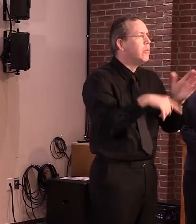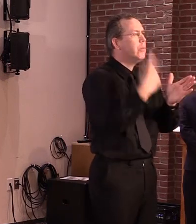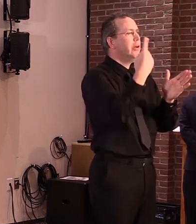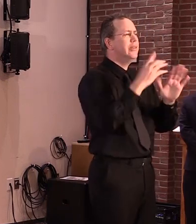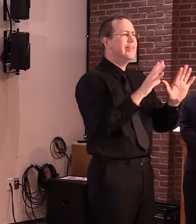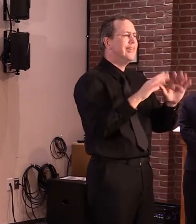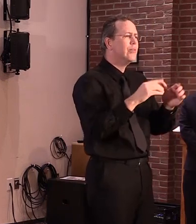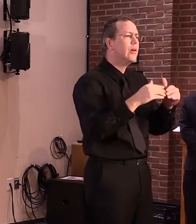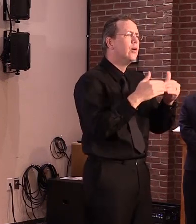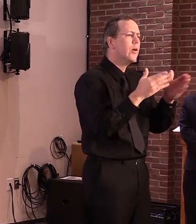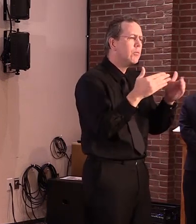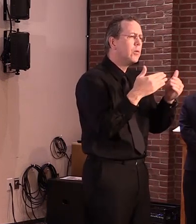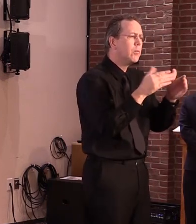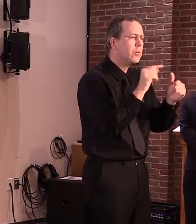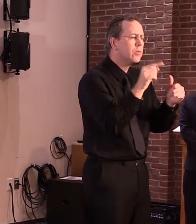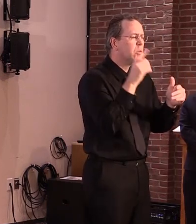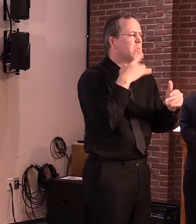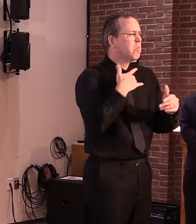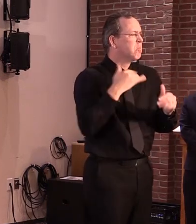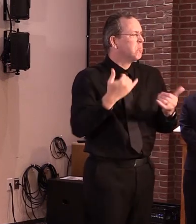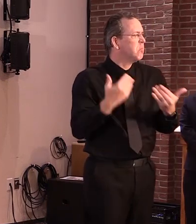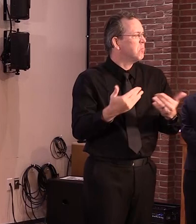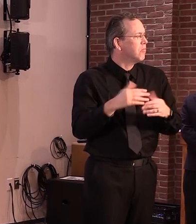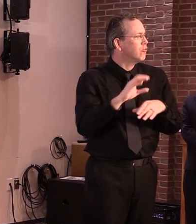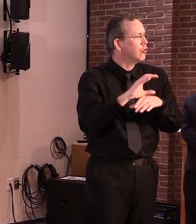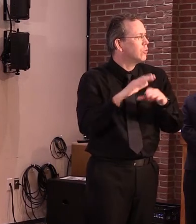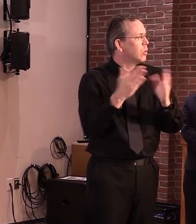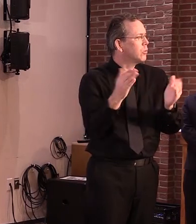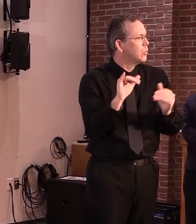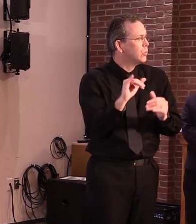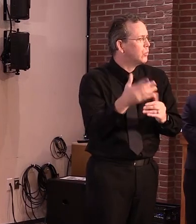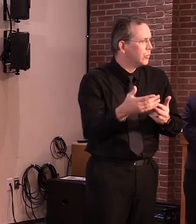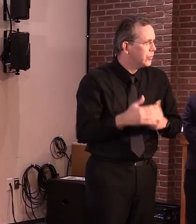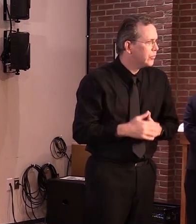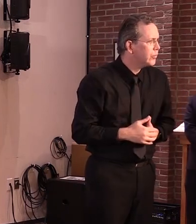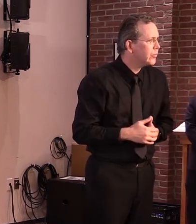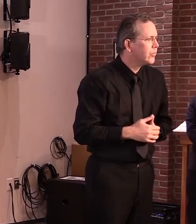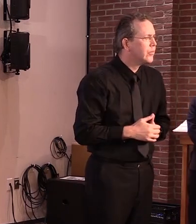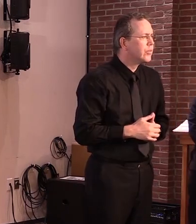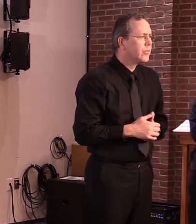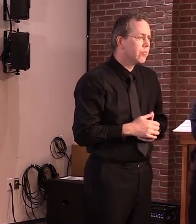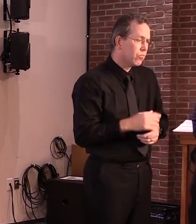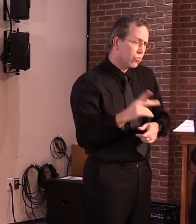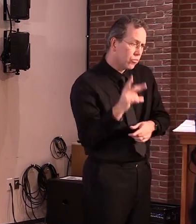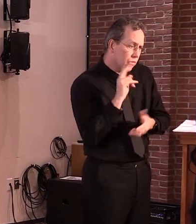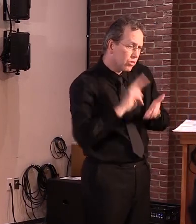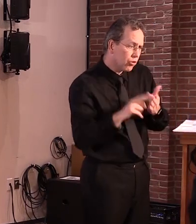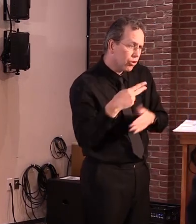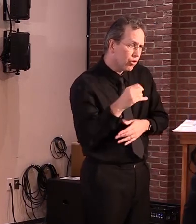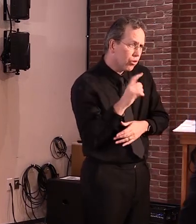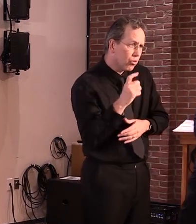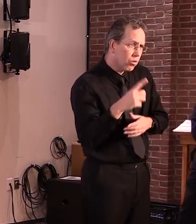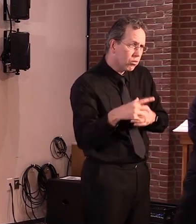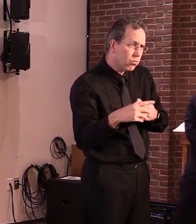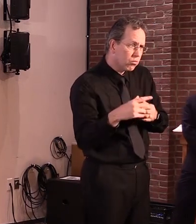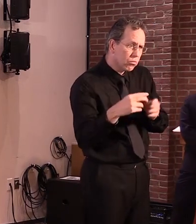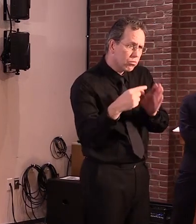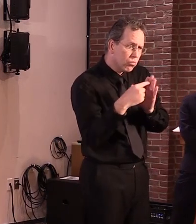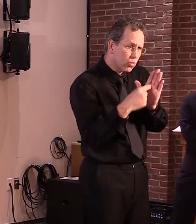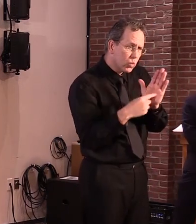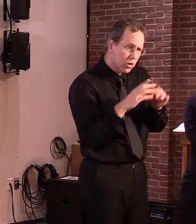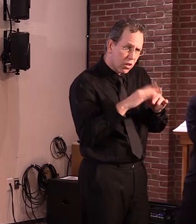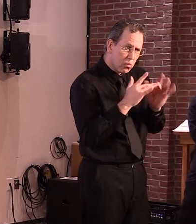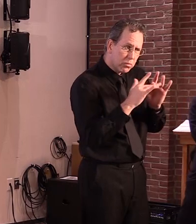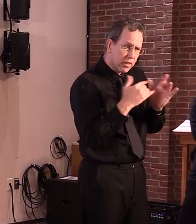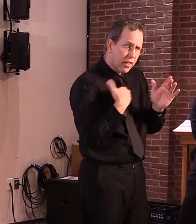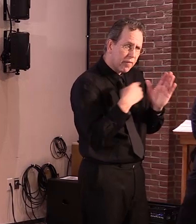Secretary Curley to see if there's any guidance on the website at this point, but it really is about the same things that we've been talking about, trying to